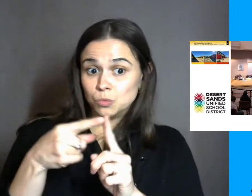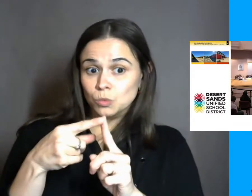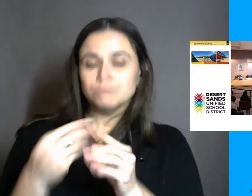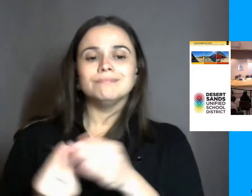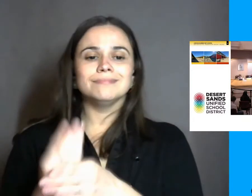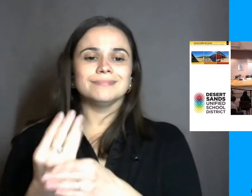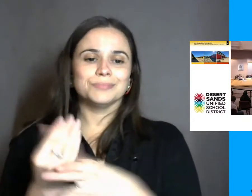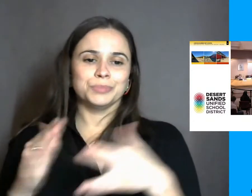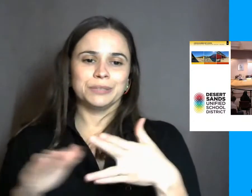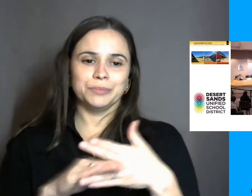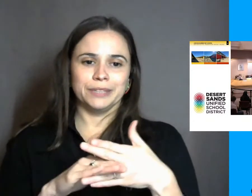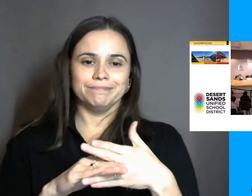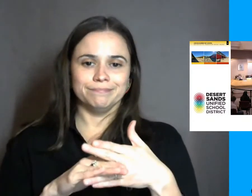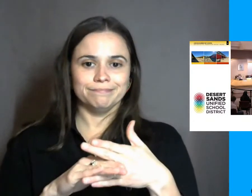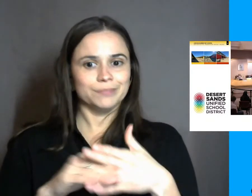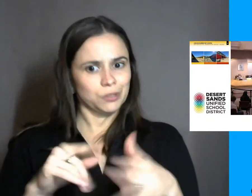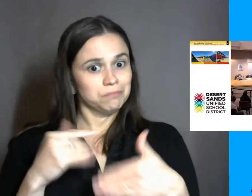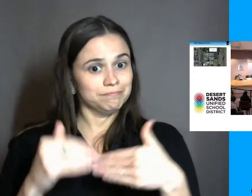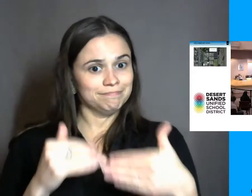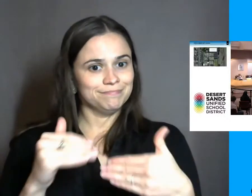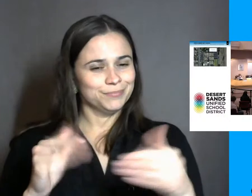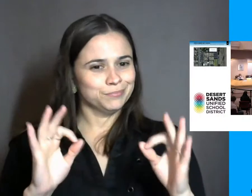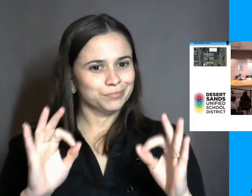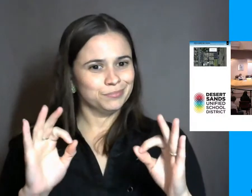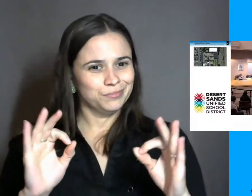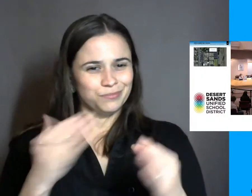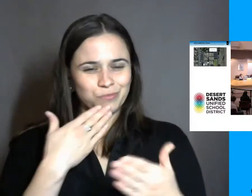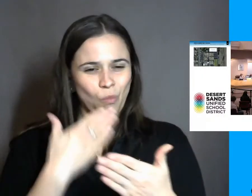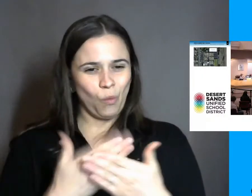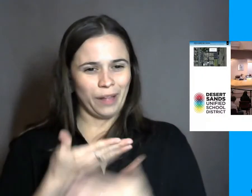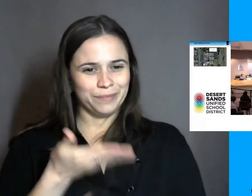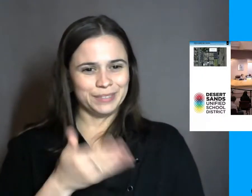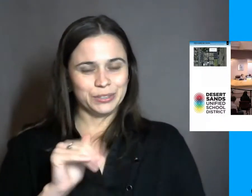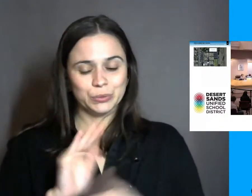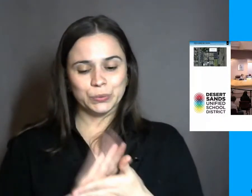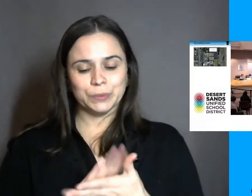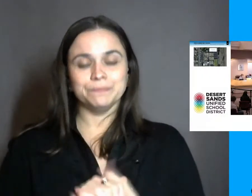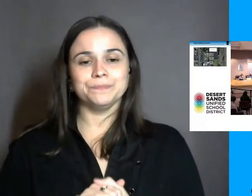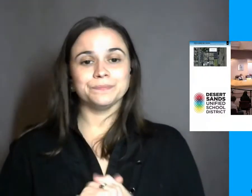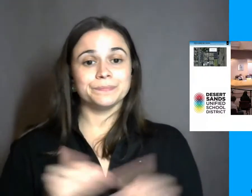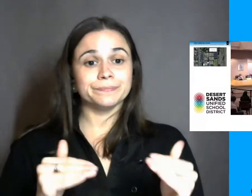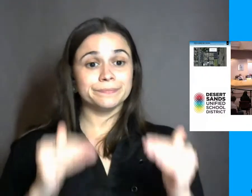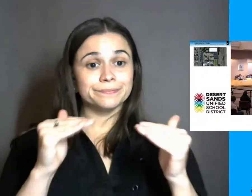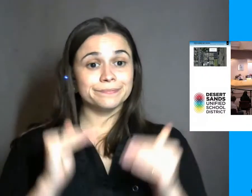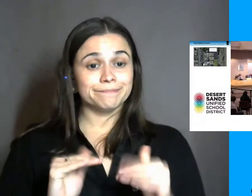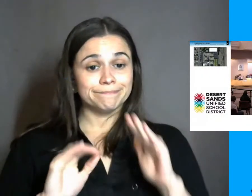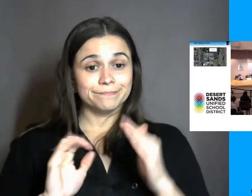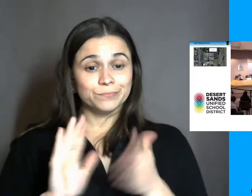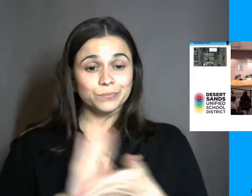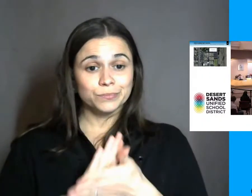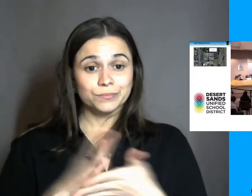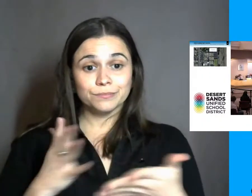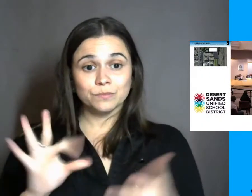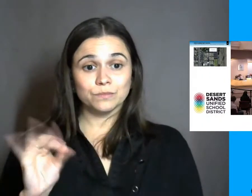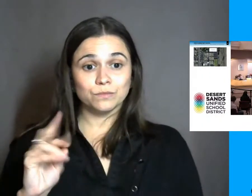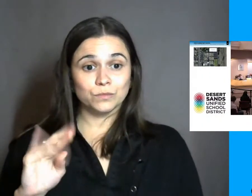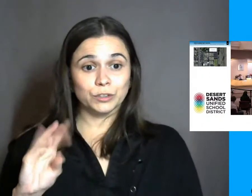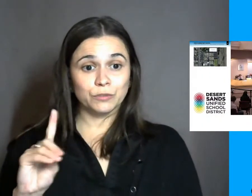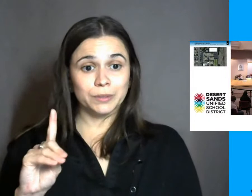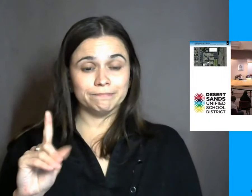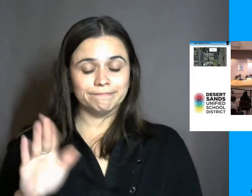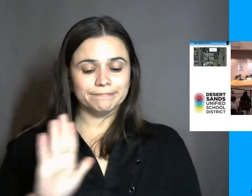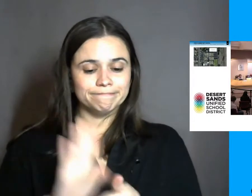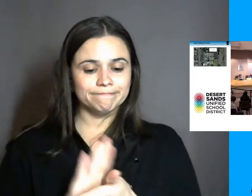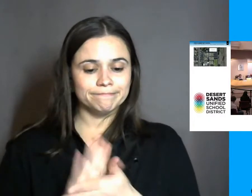the progress that's happening over there at Lincoln Elementary School. So then we also have Ford Elementary School, which was a campus-wide modernization.